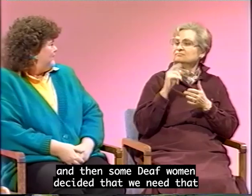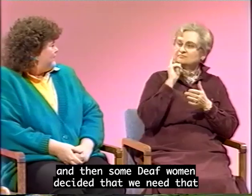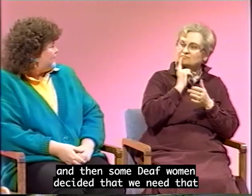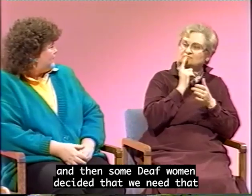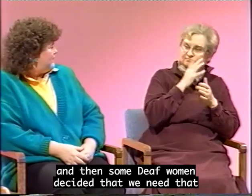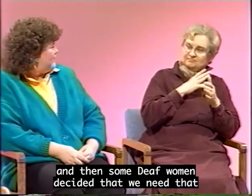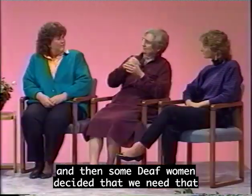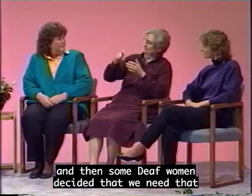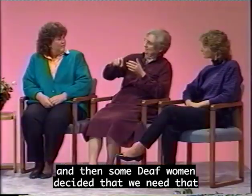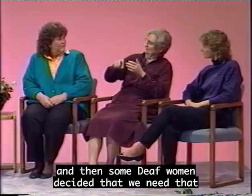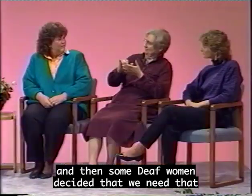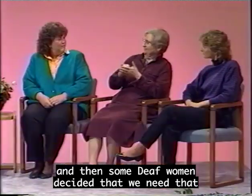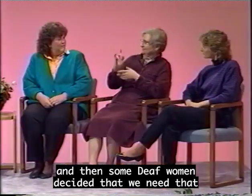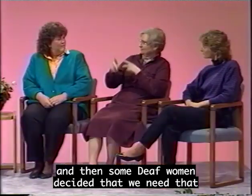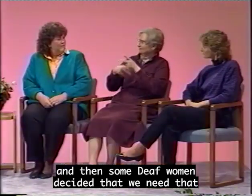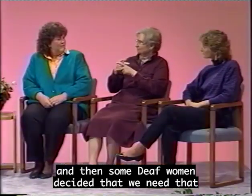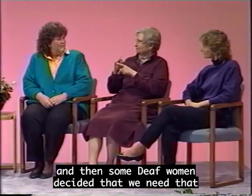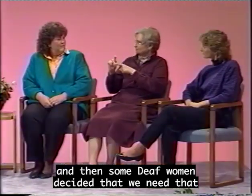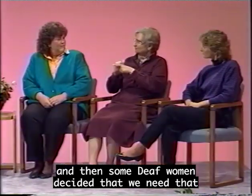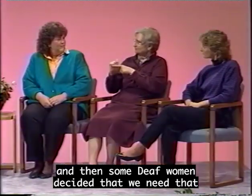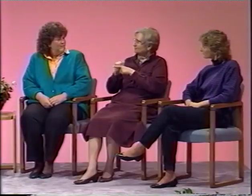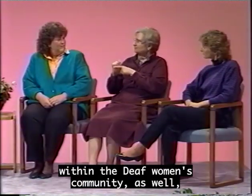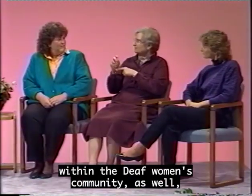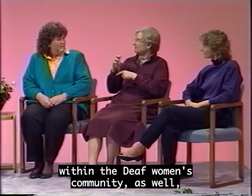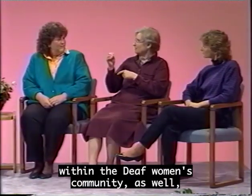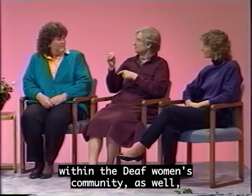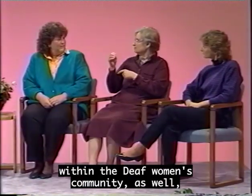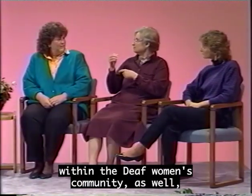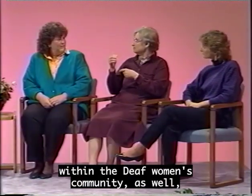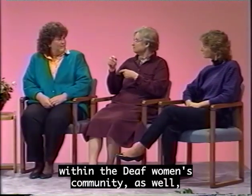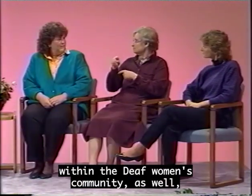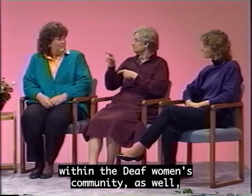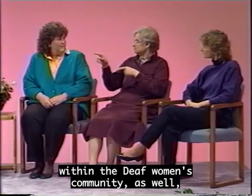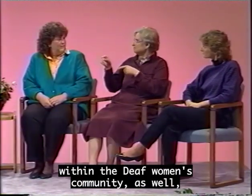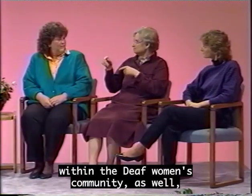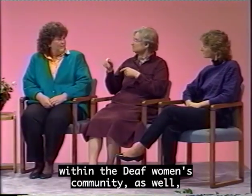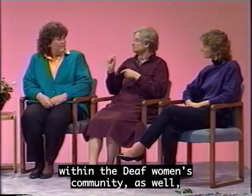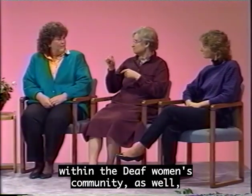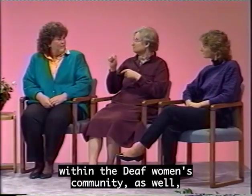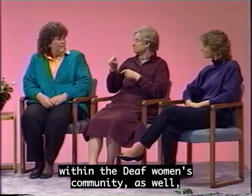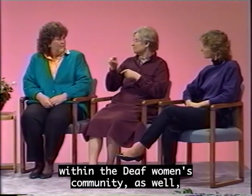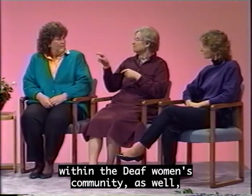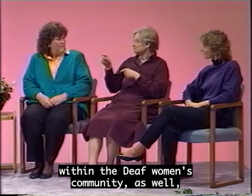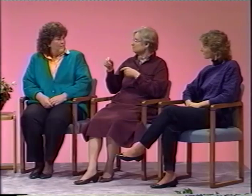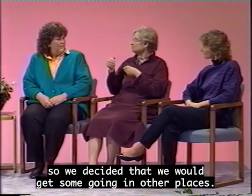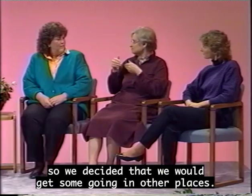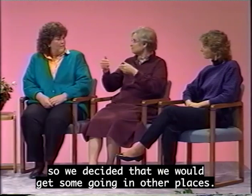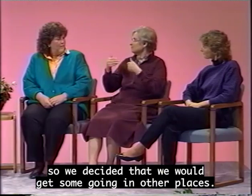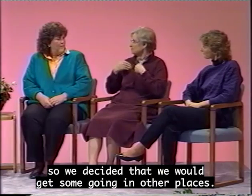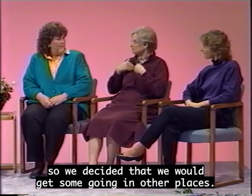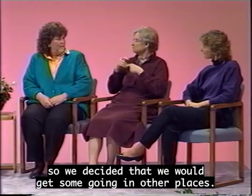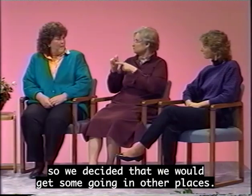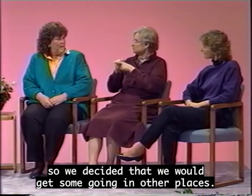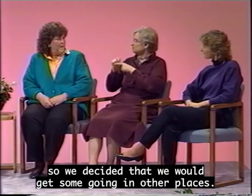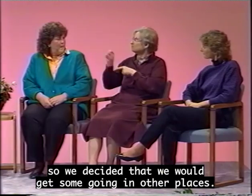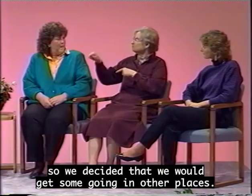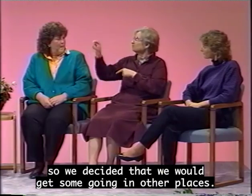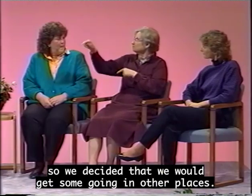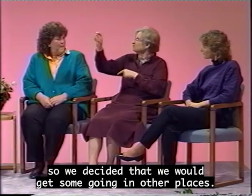And then some deaf women decided that we need that within the deaf women's community as well. So we decided that